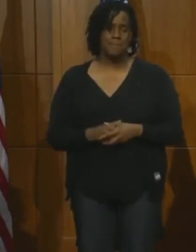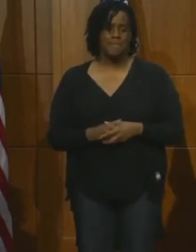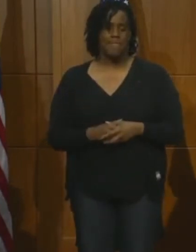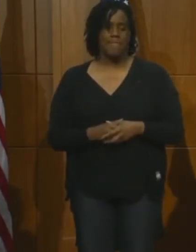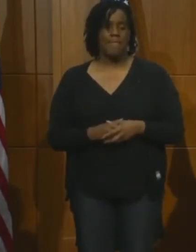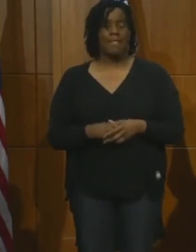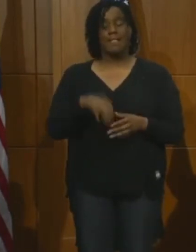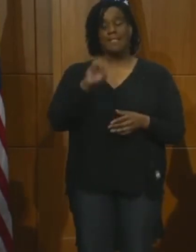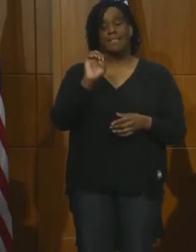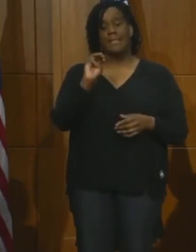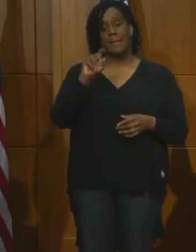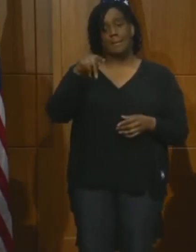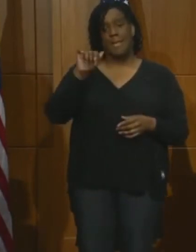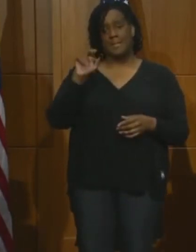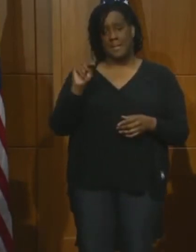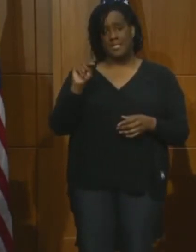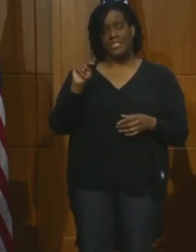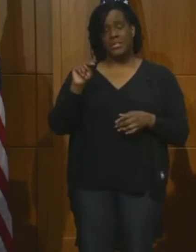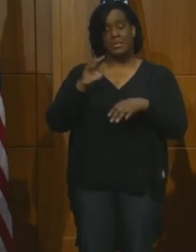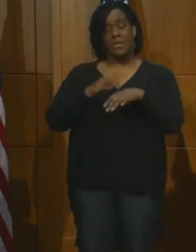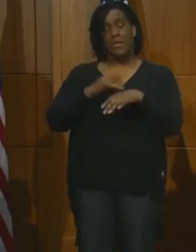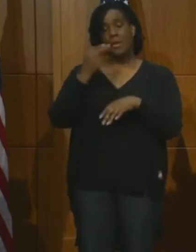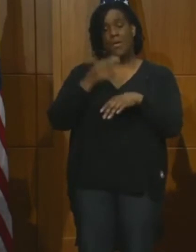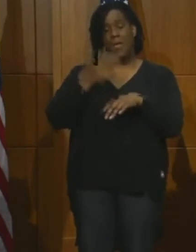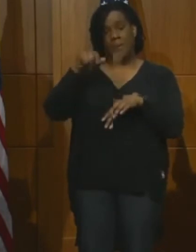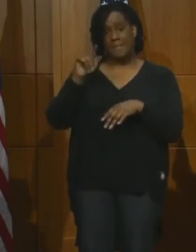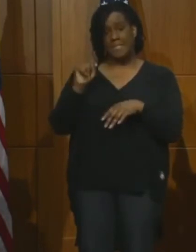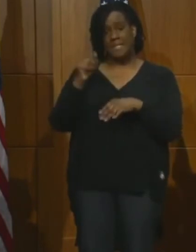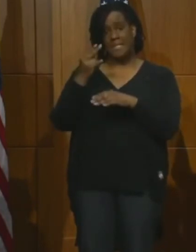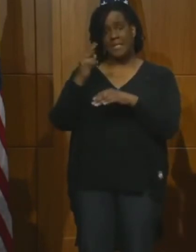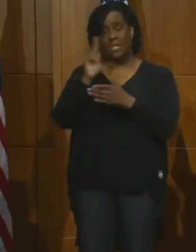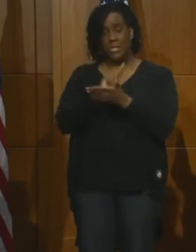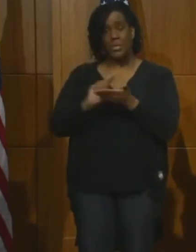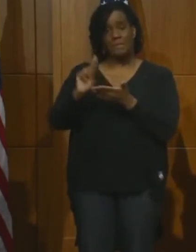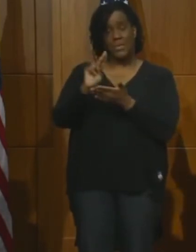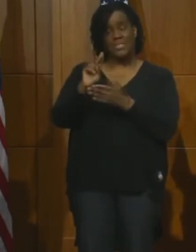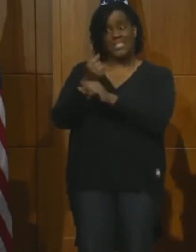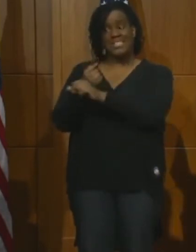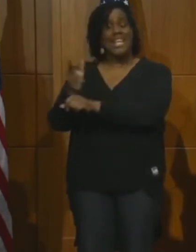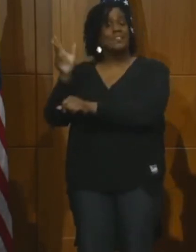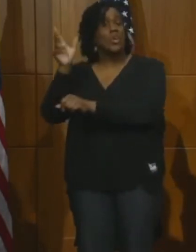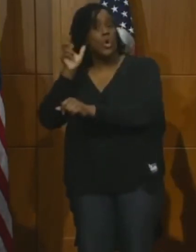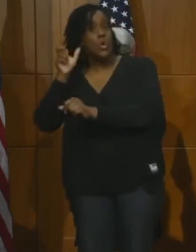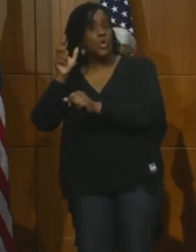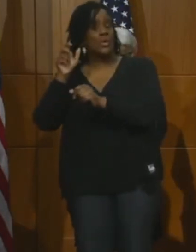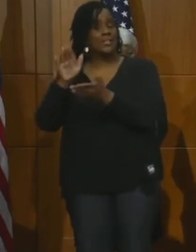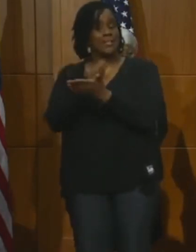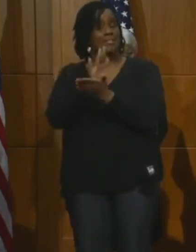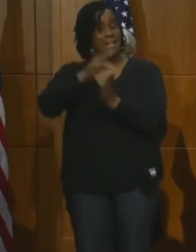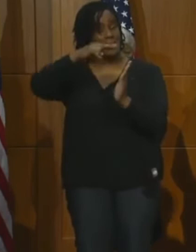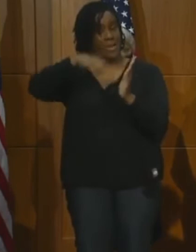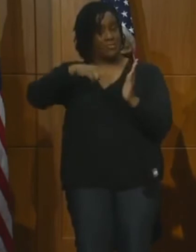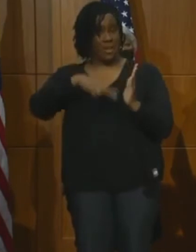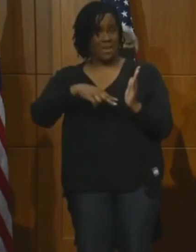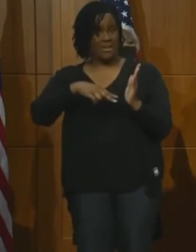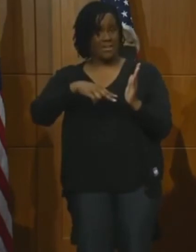the Emancipation Oak on the campus of Hampton University, slaves heard the Emancipation Proclamation read, and